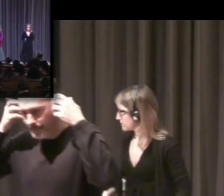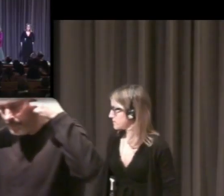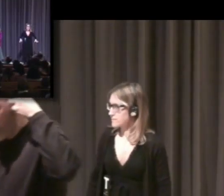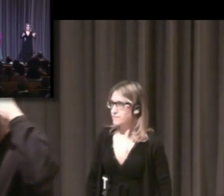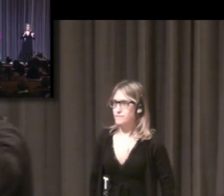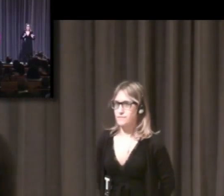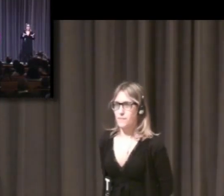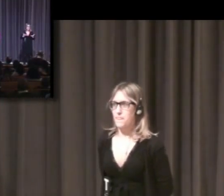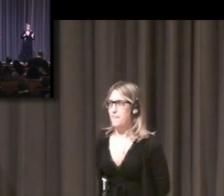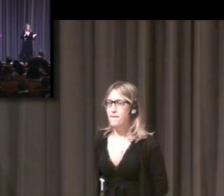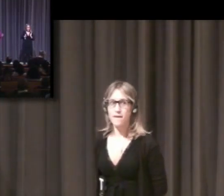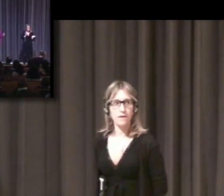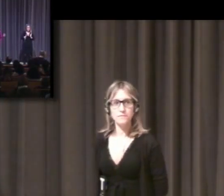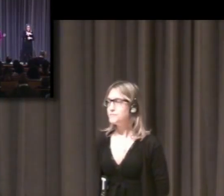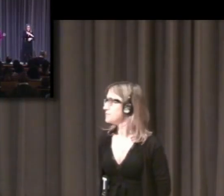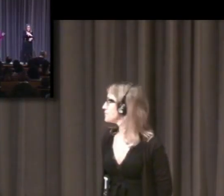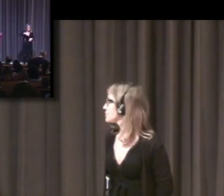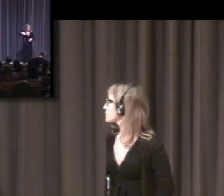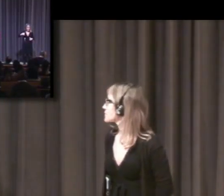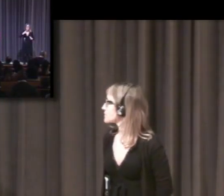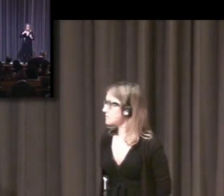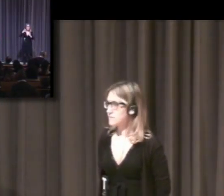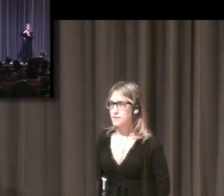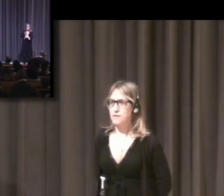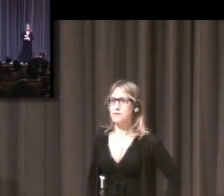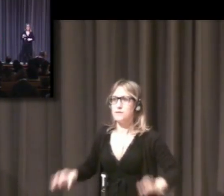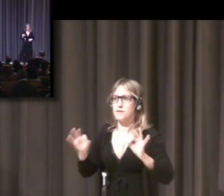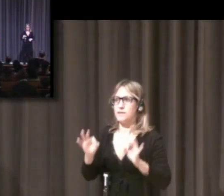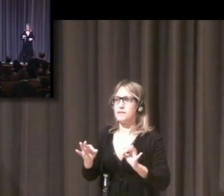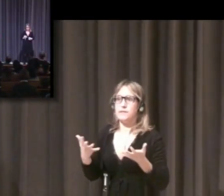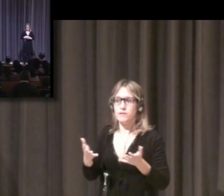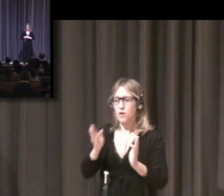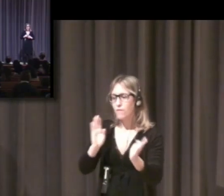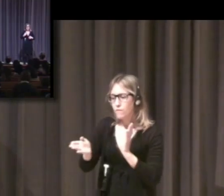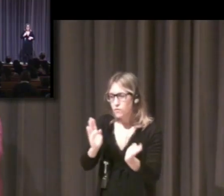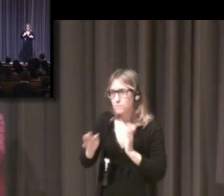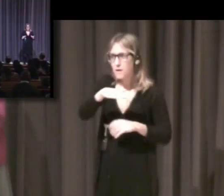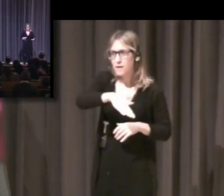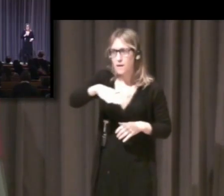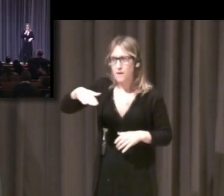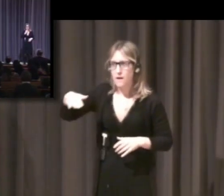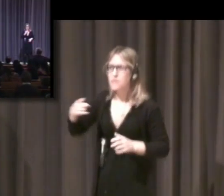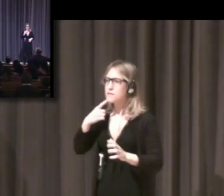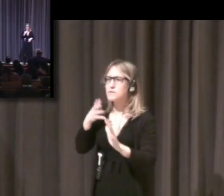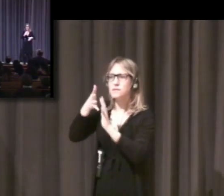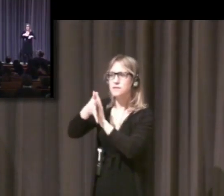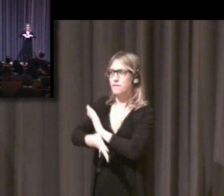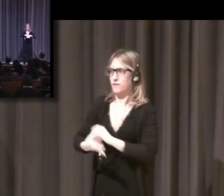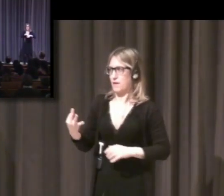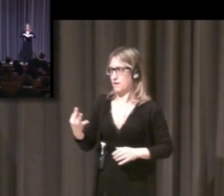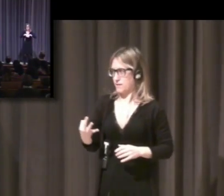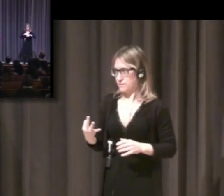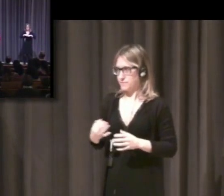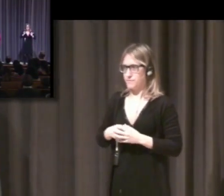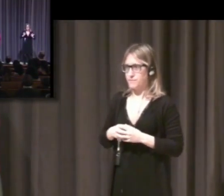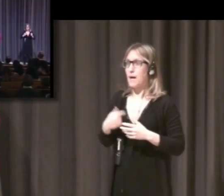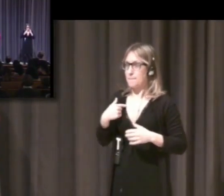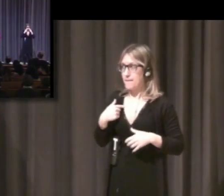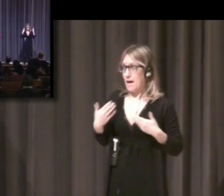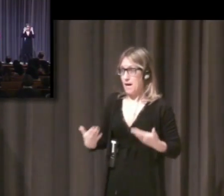them. And here I must apologize to our deaf people in the